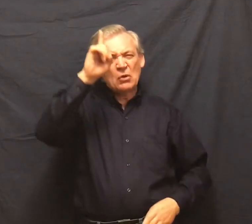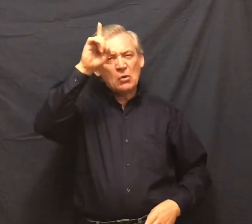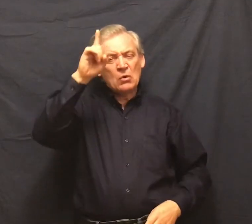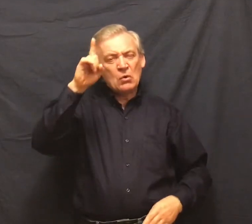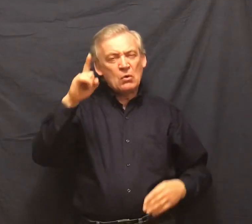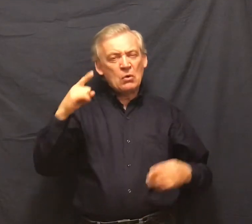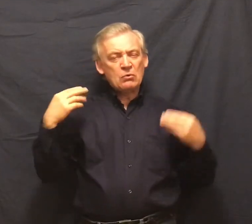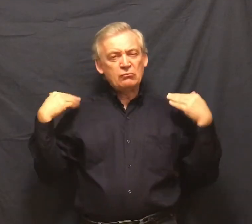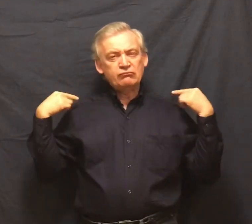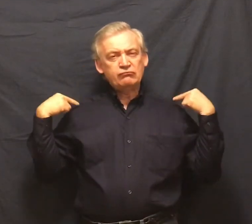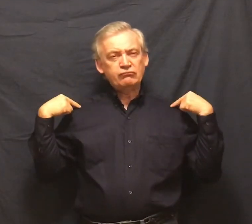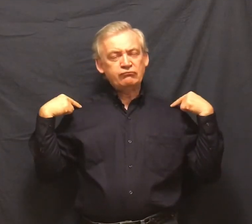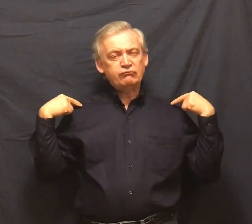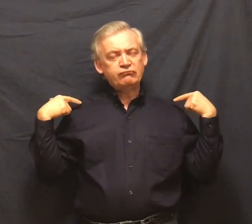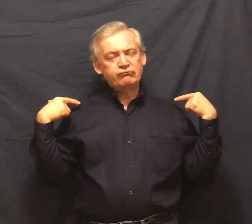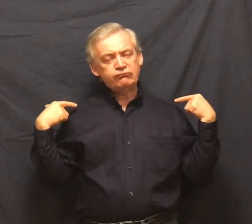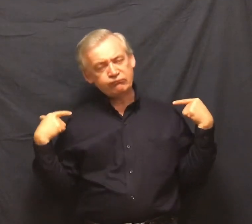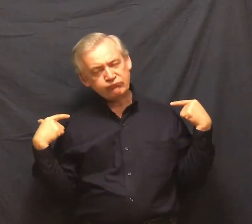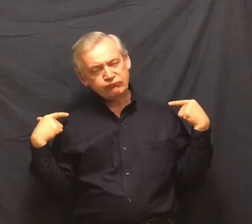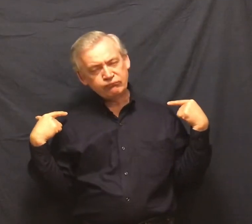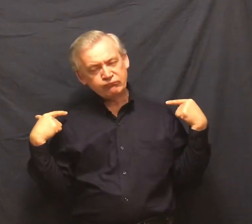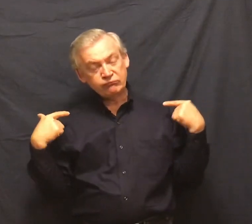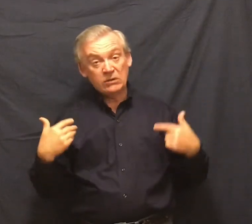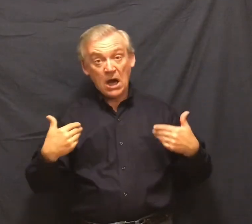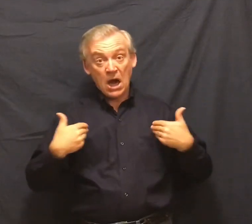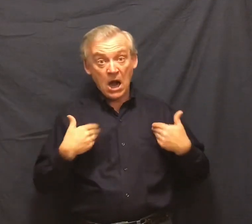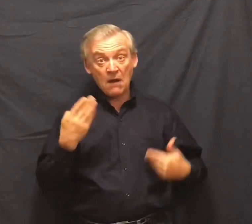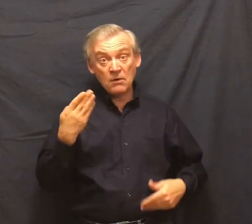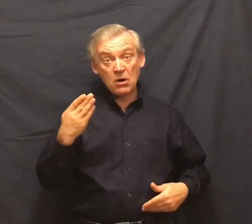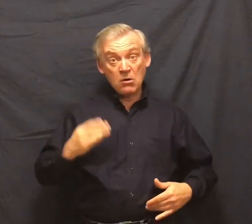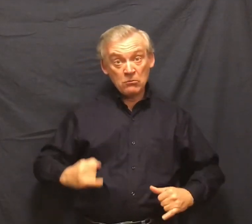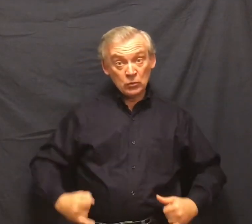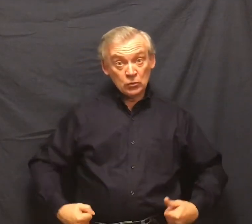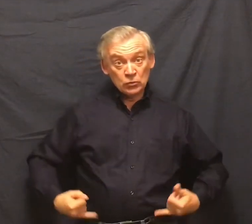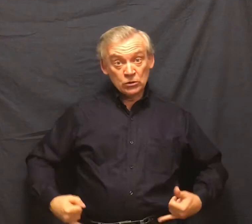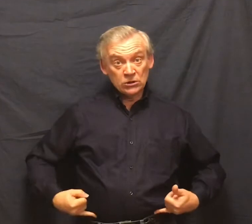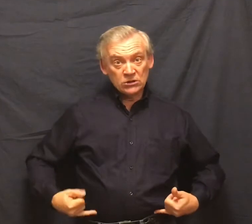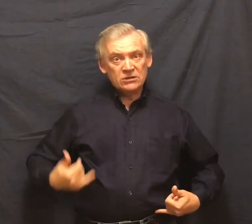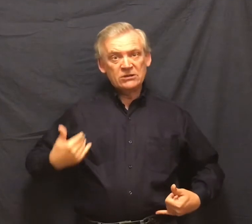He was dressed in blue jeans, and he carried a big push broom in his left hand.